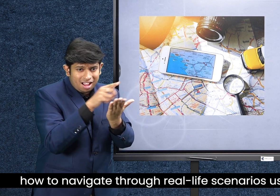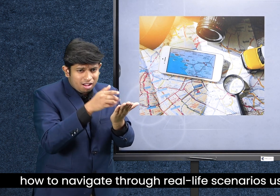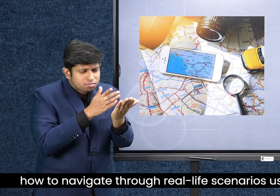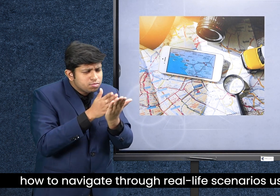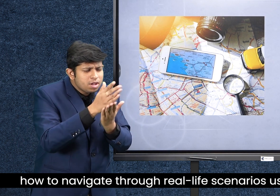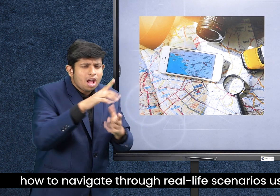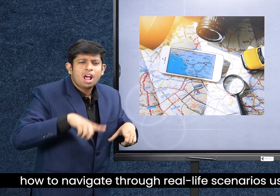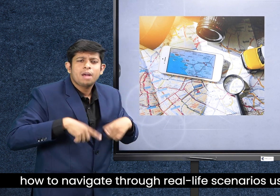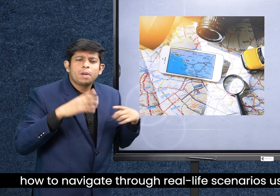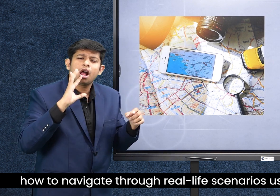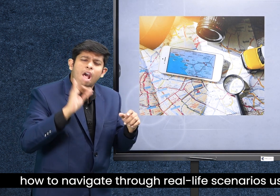formula.